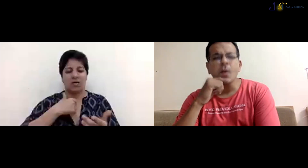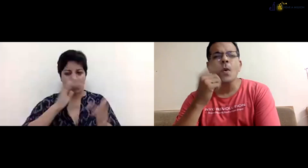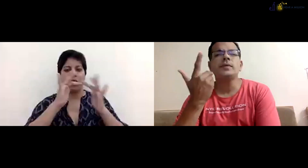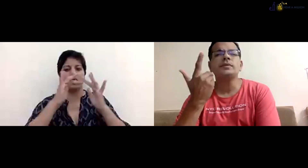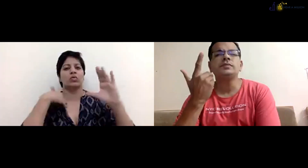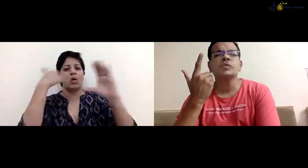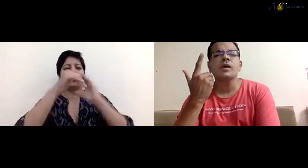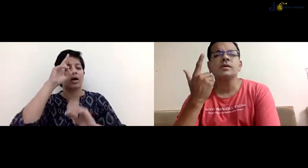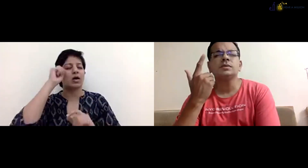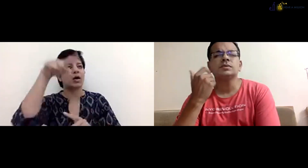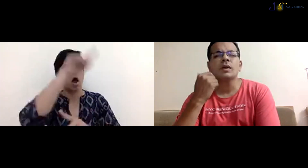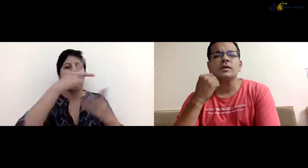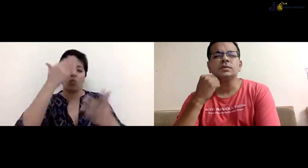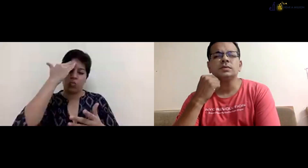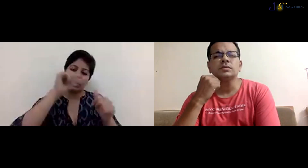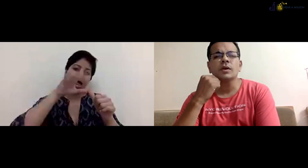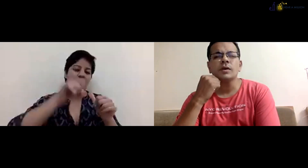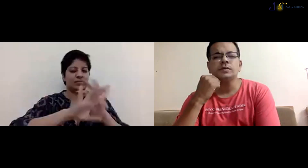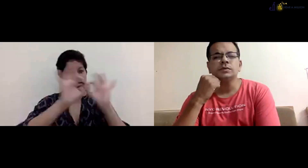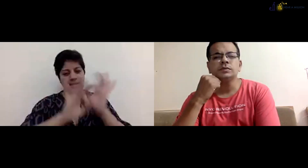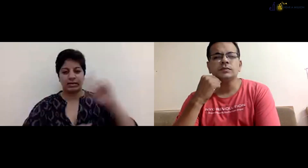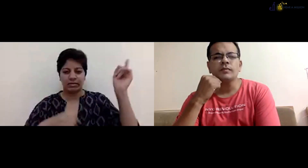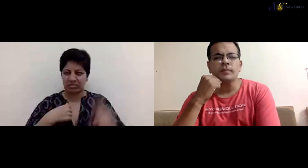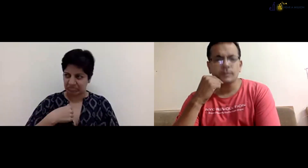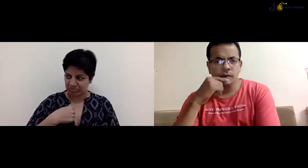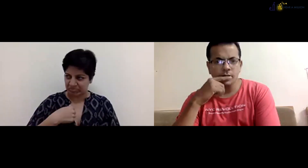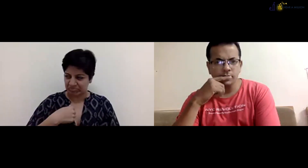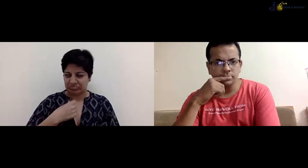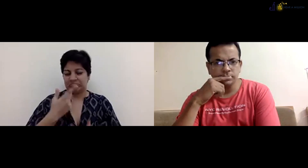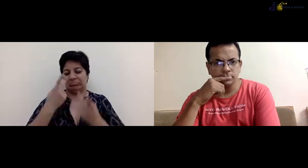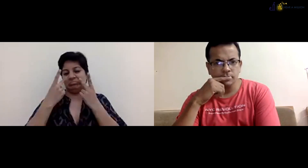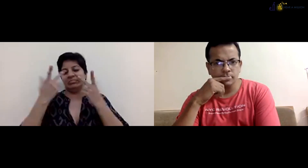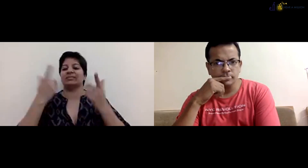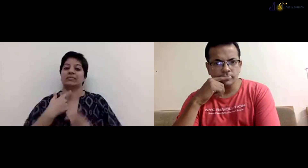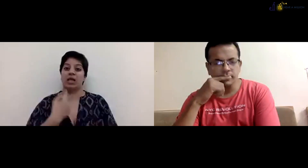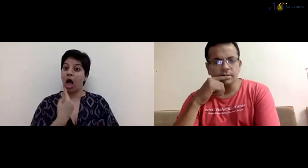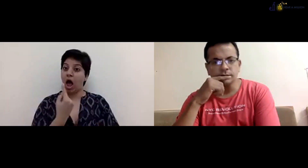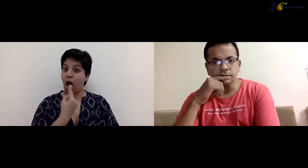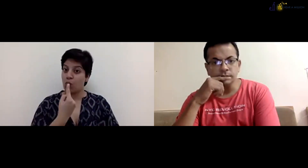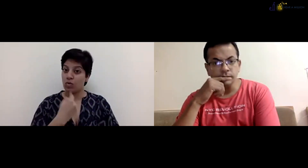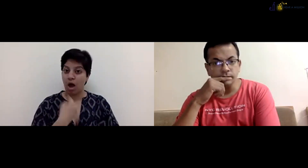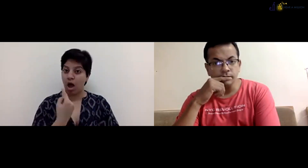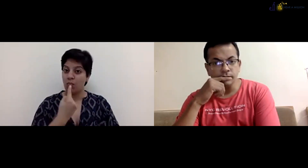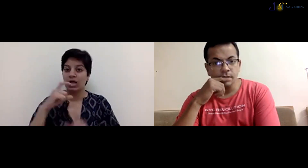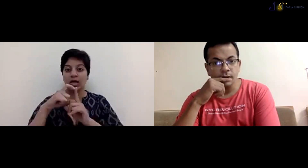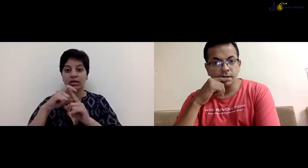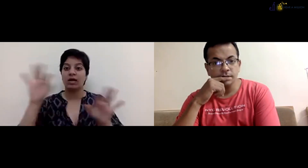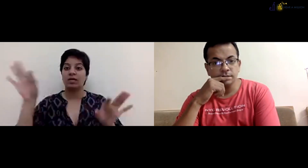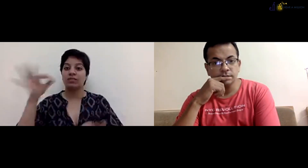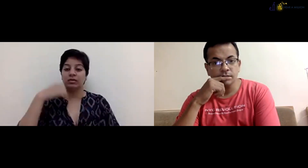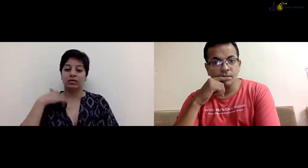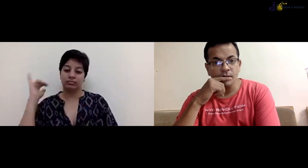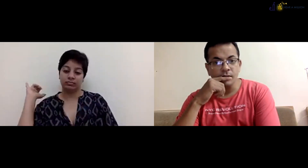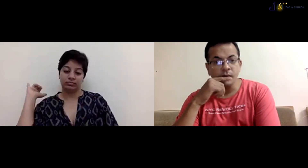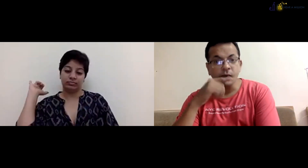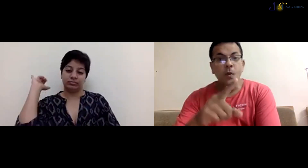me that no, let's go and we will explain to them. They know they have the accessibility. So I was the only